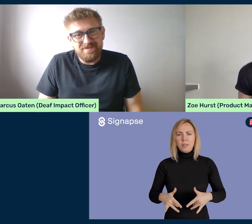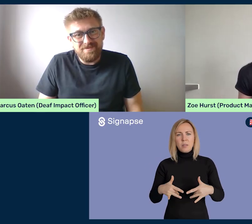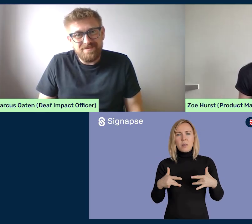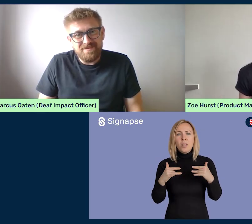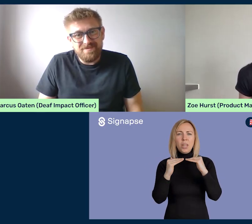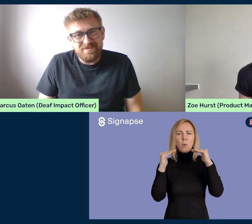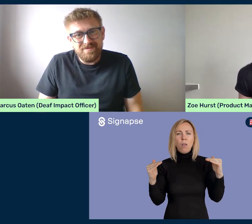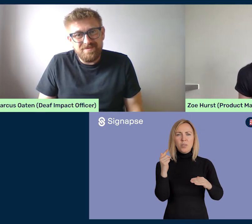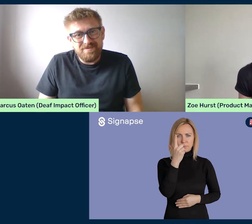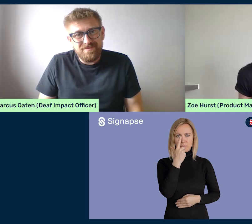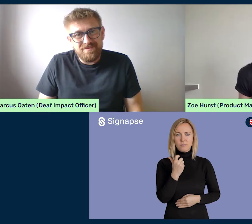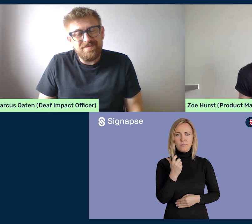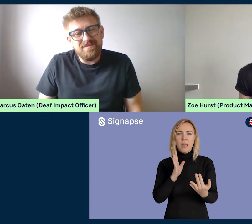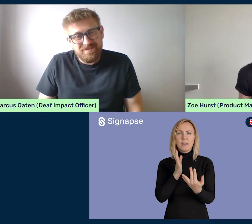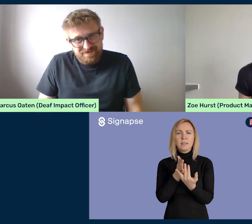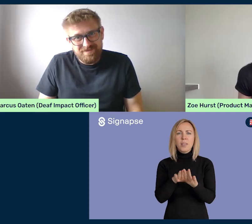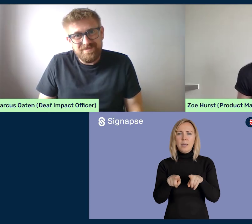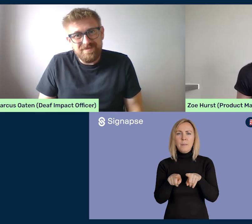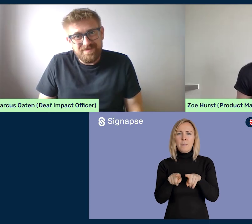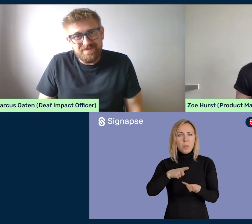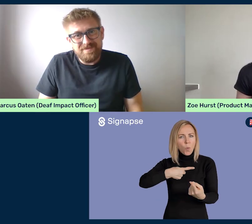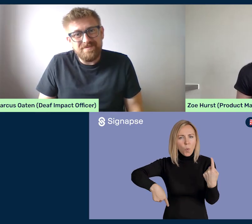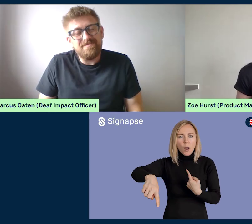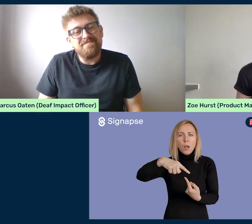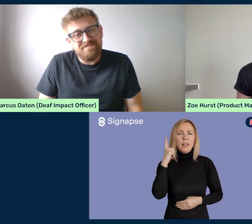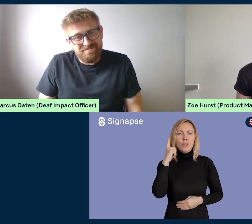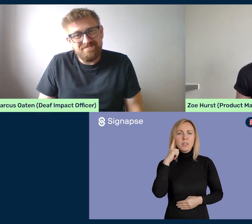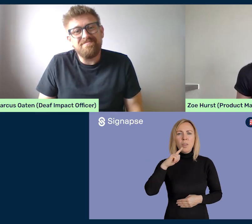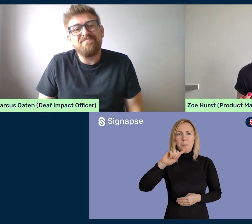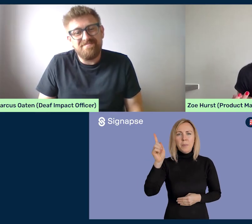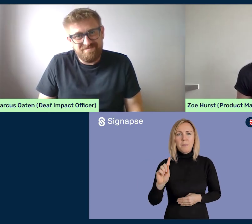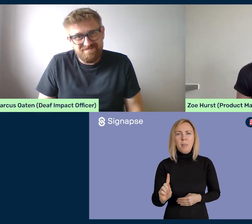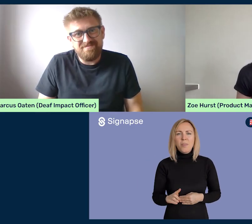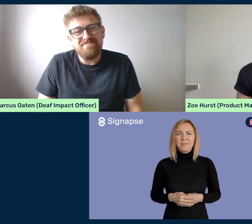access as to their hearing counterparts. So I guess